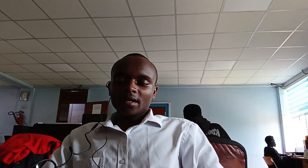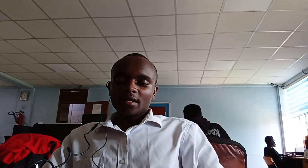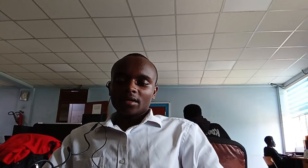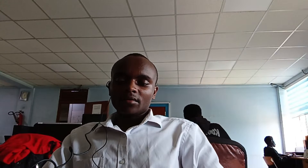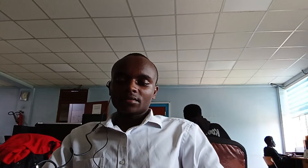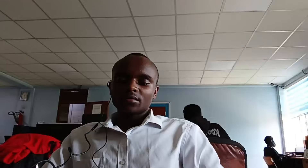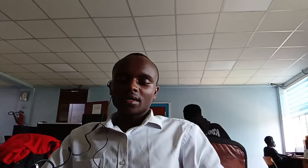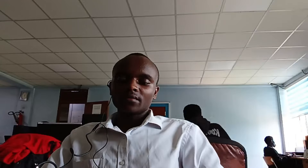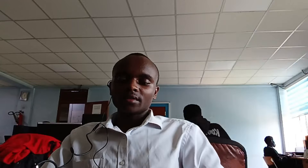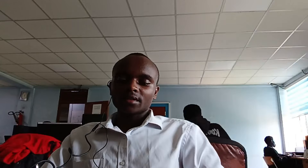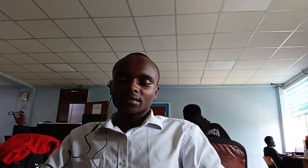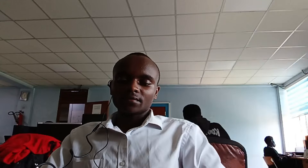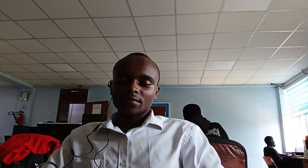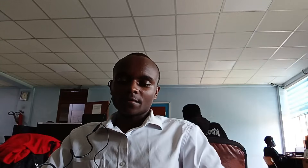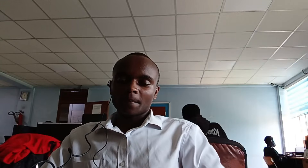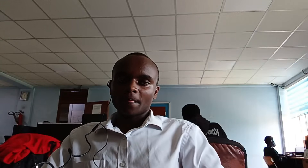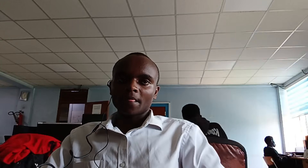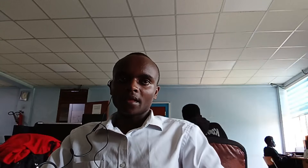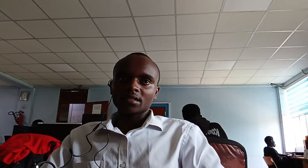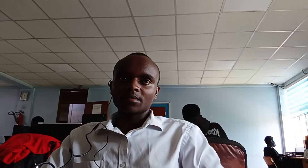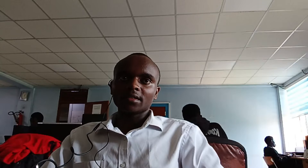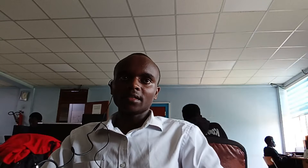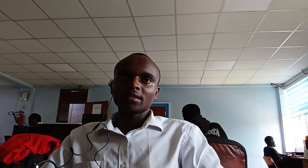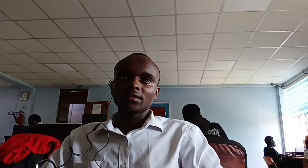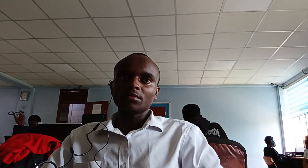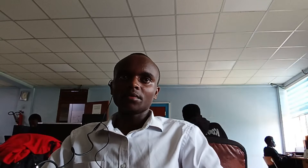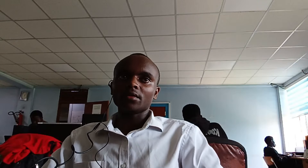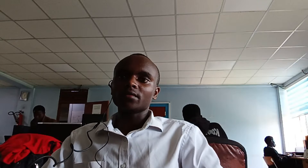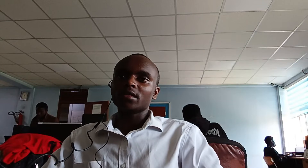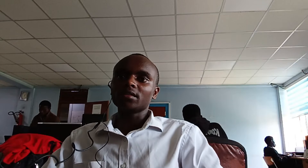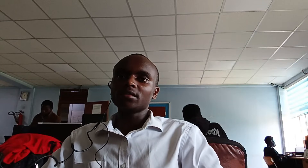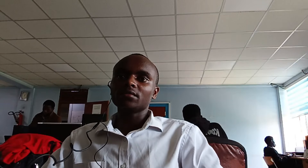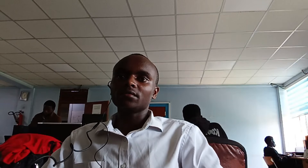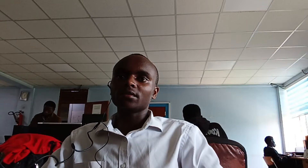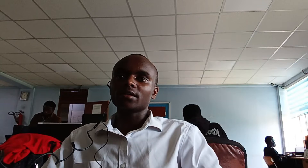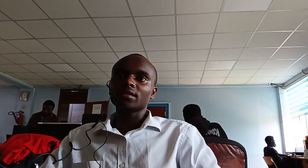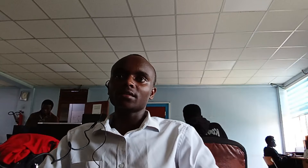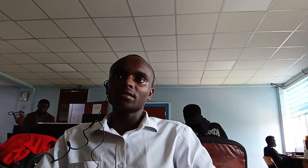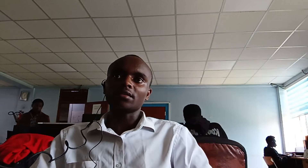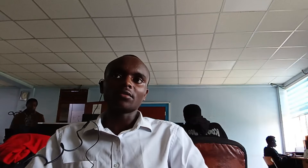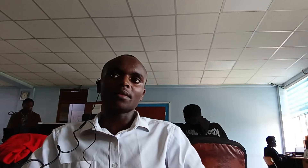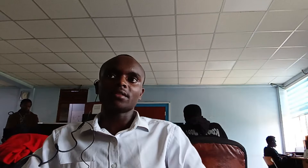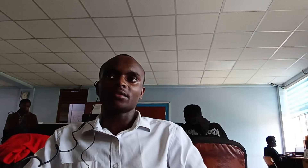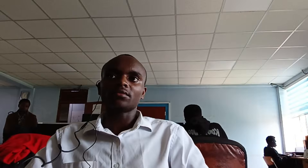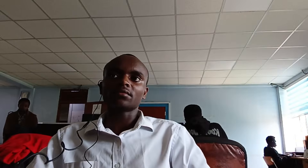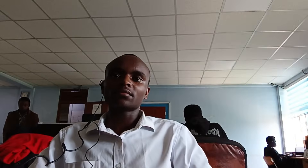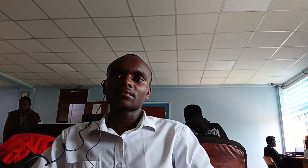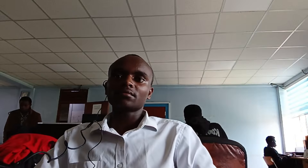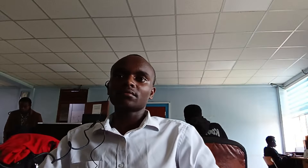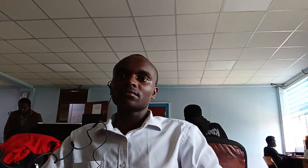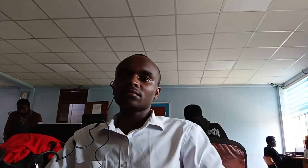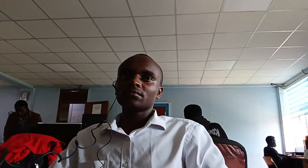Yeah. So we have the sign for husband. Hope you're okay with that. If you're okay, the comment section.